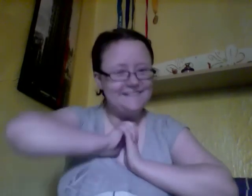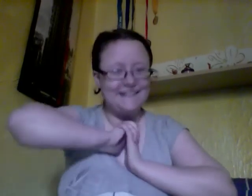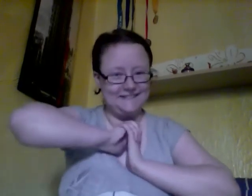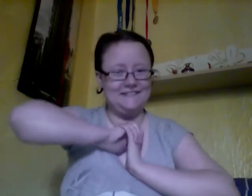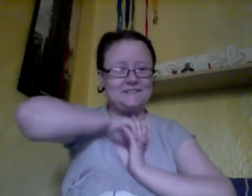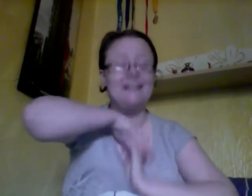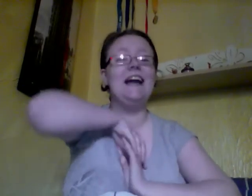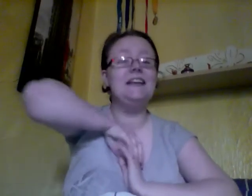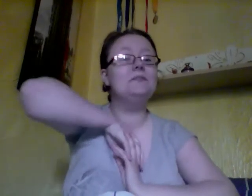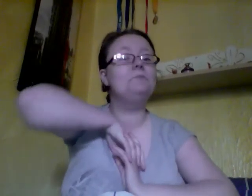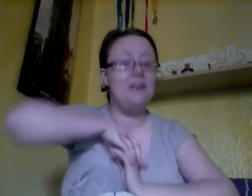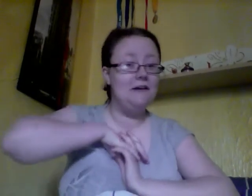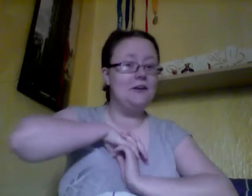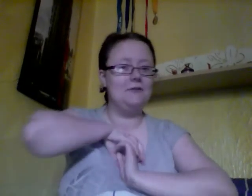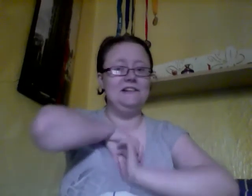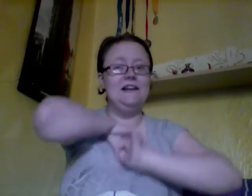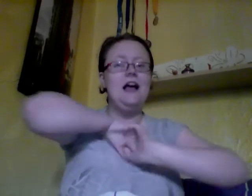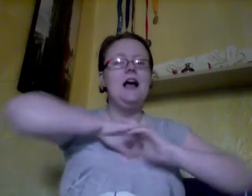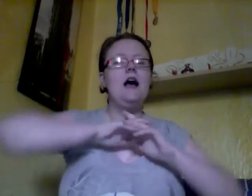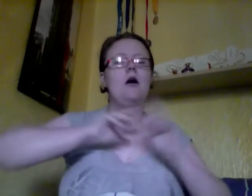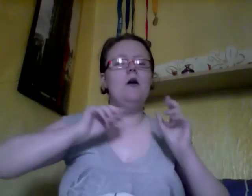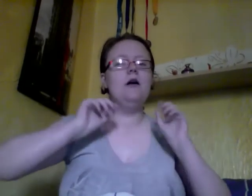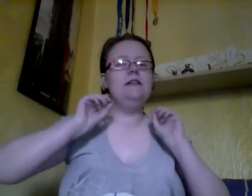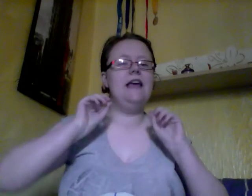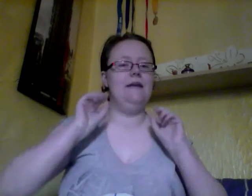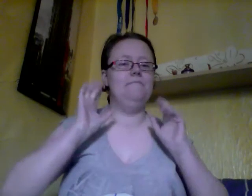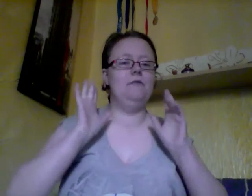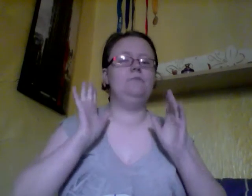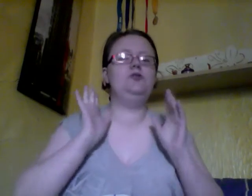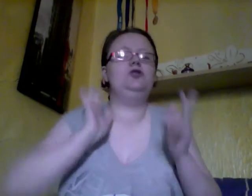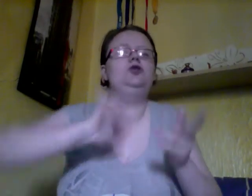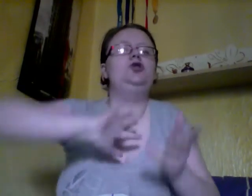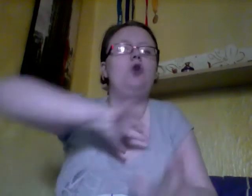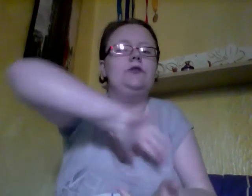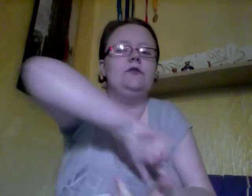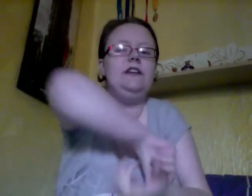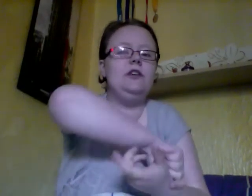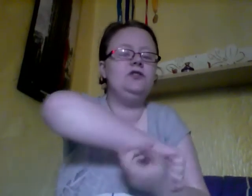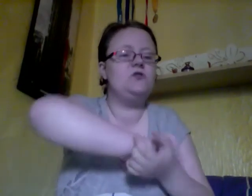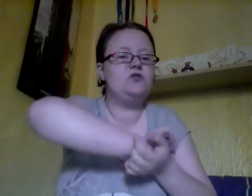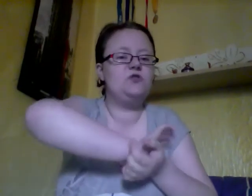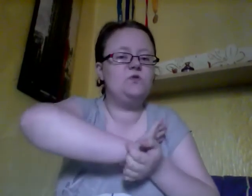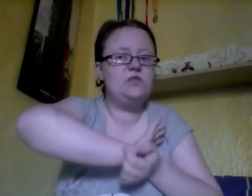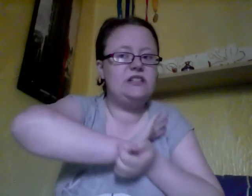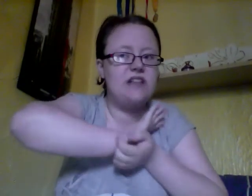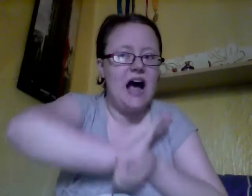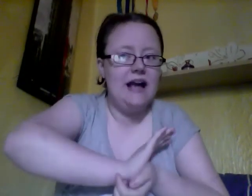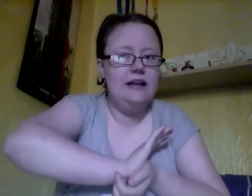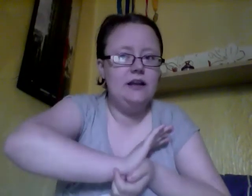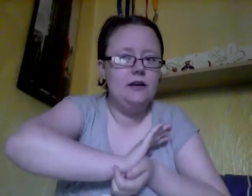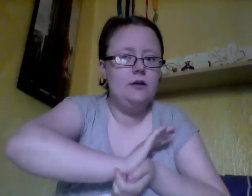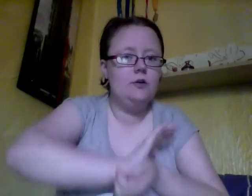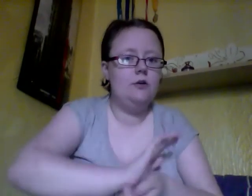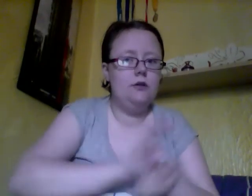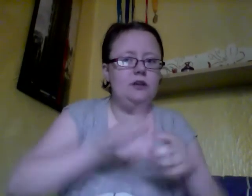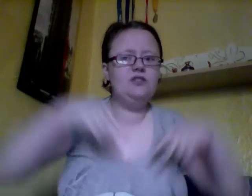Does Sherlock die? That's a very good question. Yeah, well, sort of. He doesn't die. He doesn't die